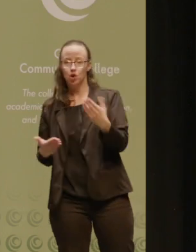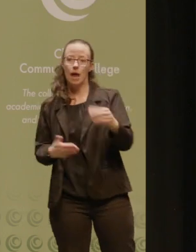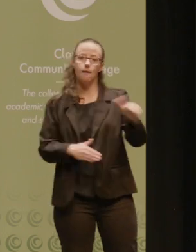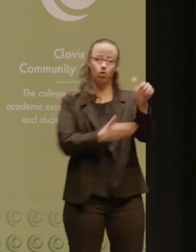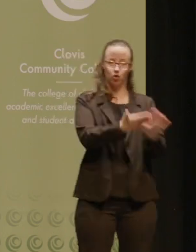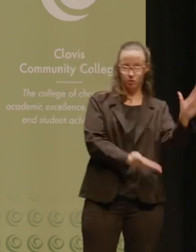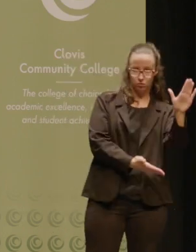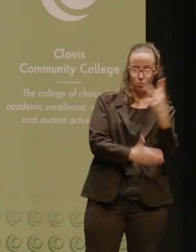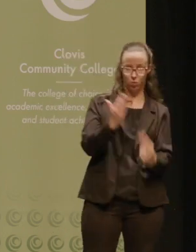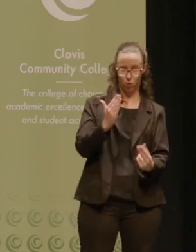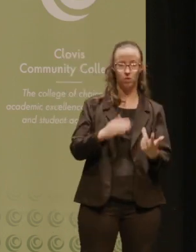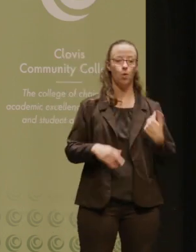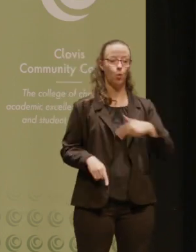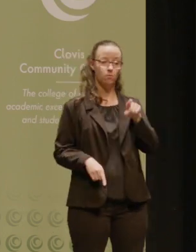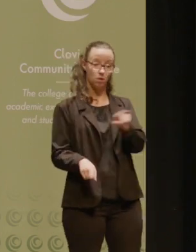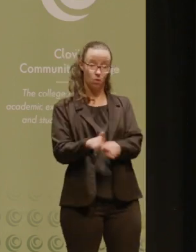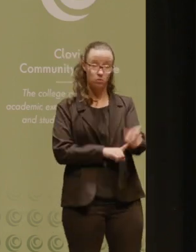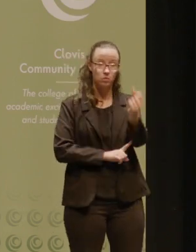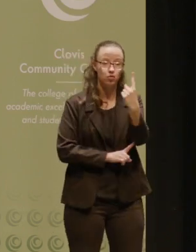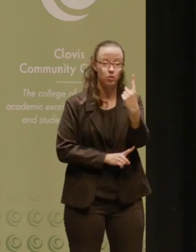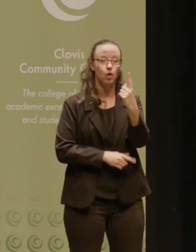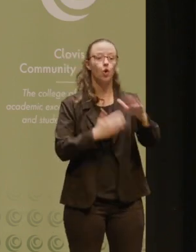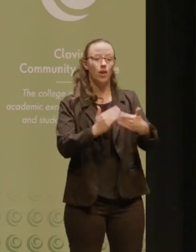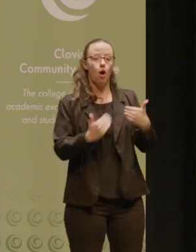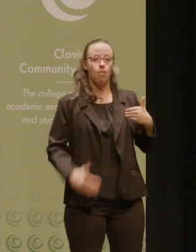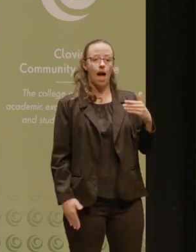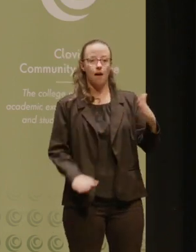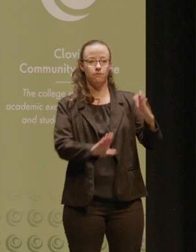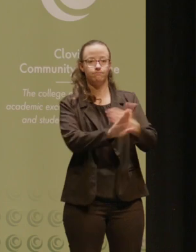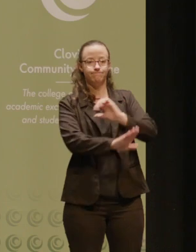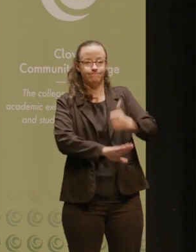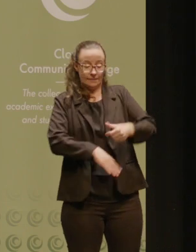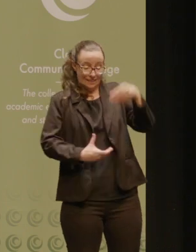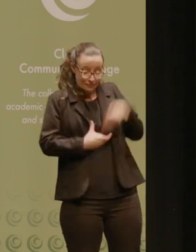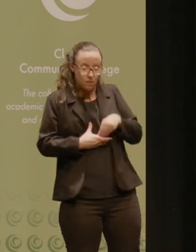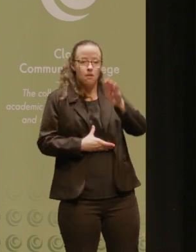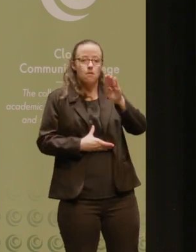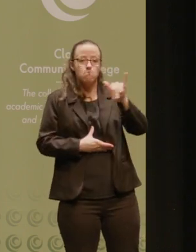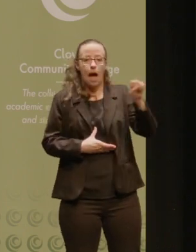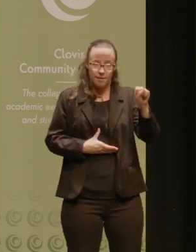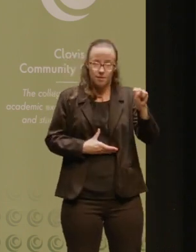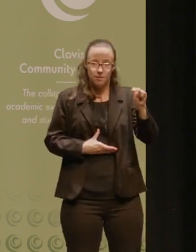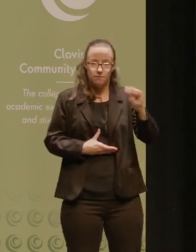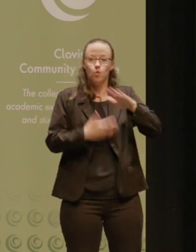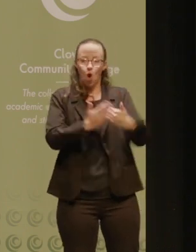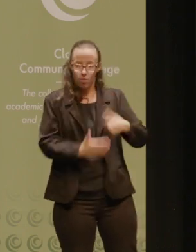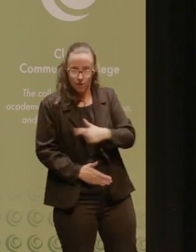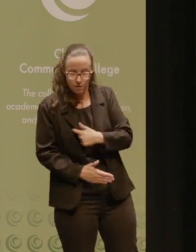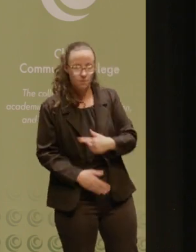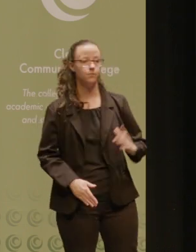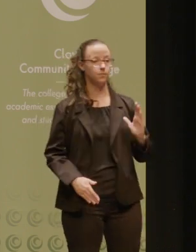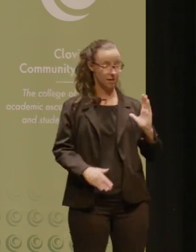institutions. And we must also understand that we all have implicit bias. All of us. And that